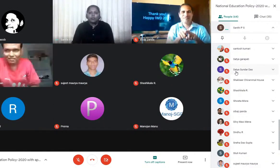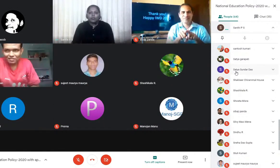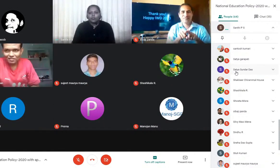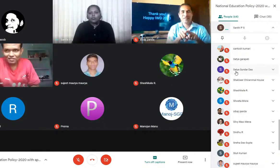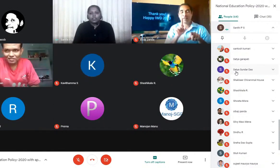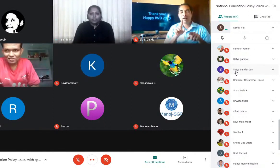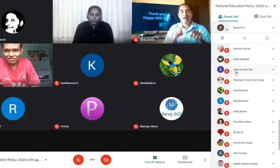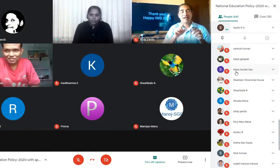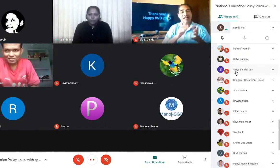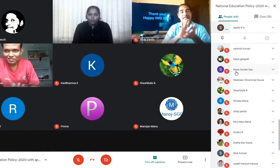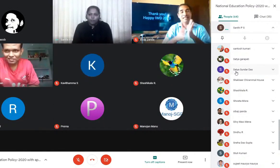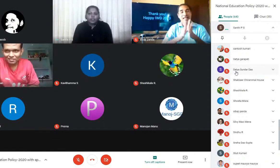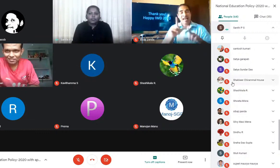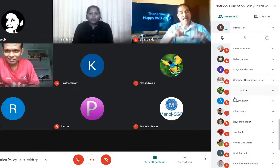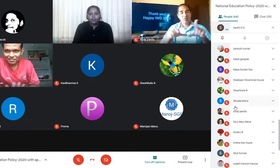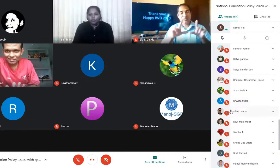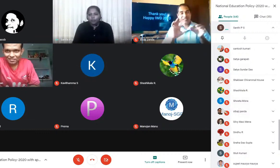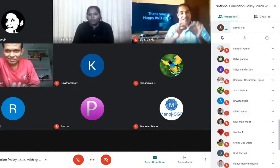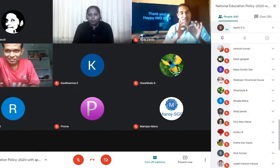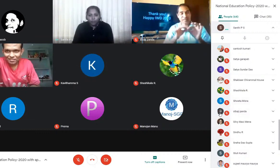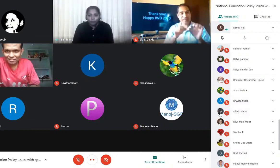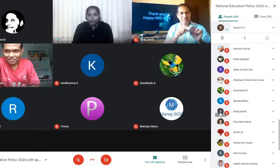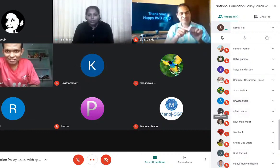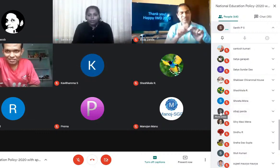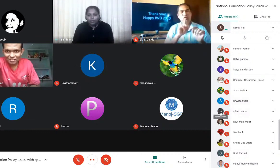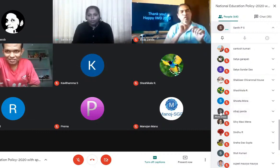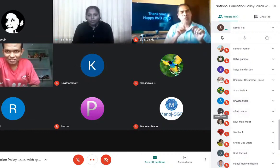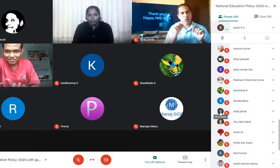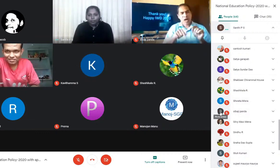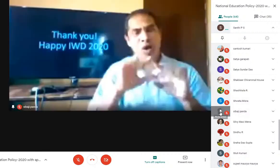So the same question has been raised by many people.